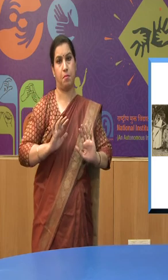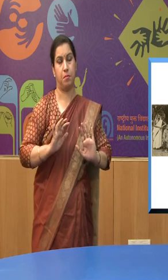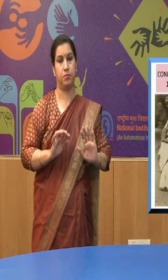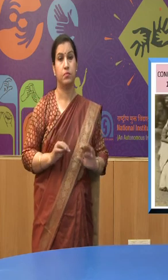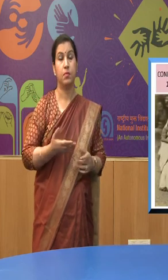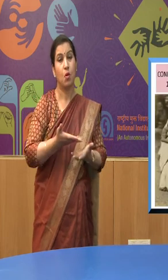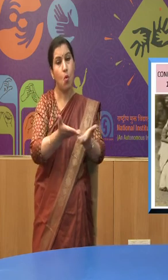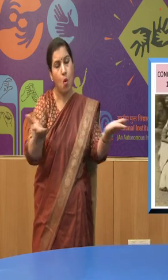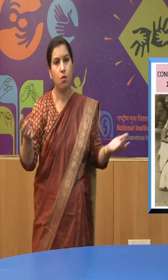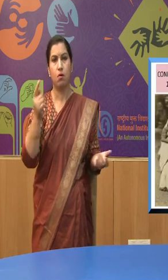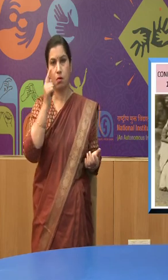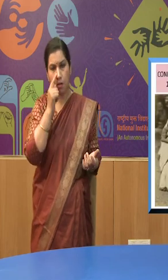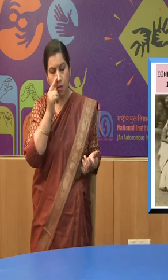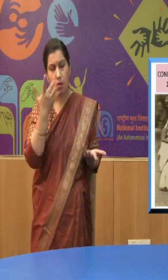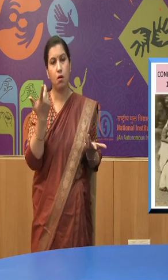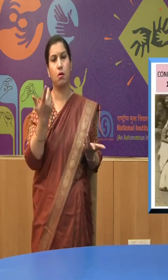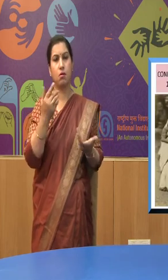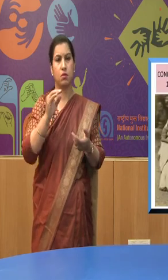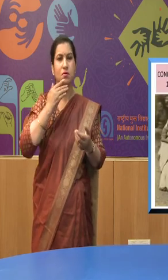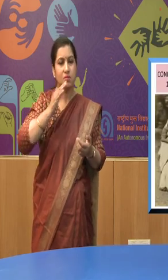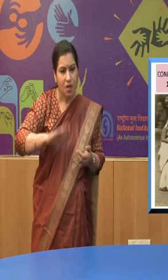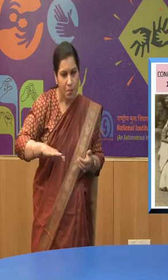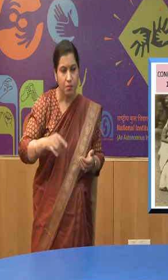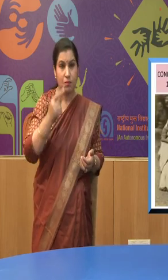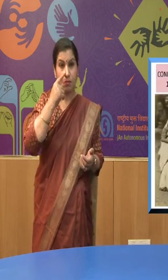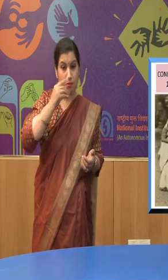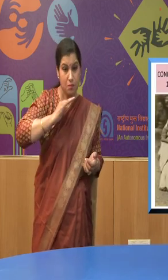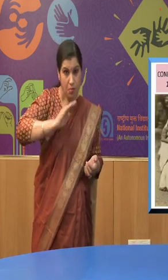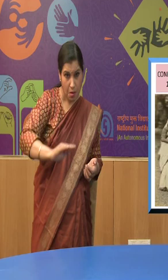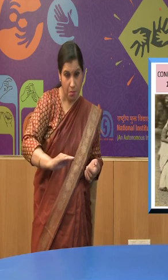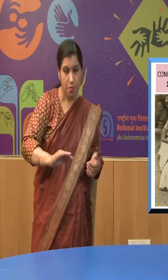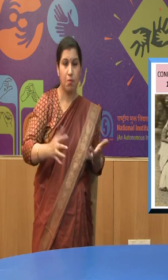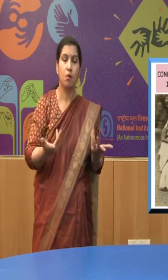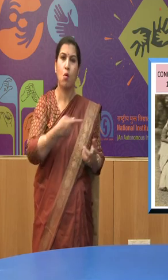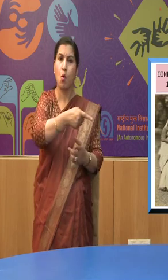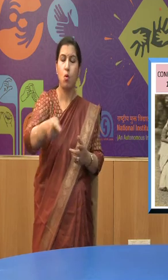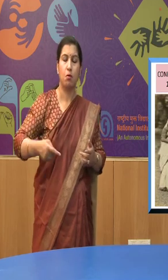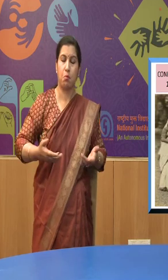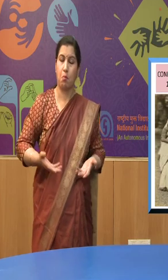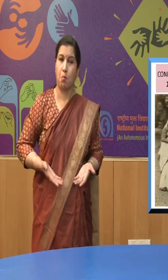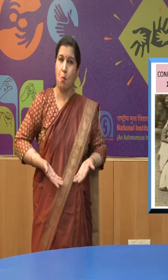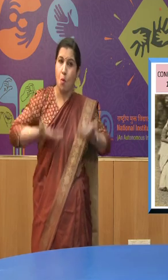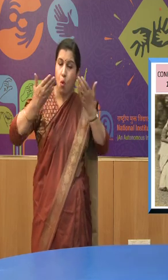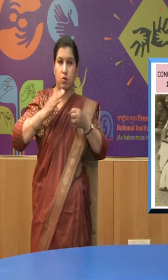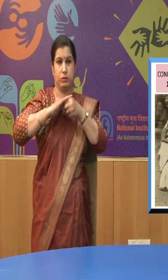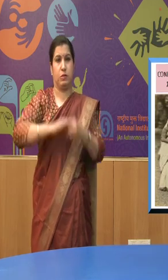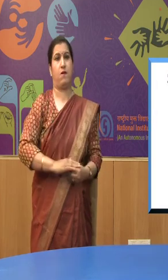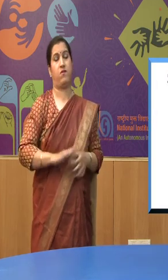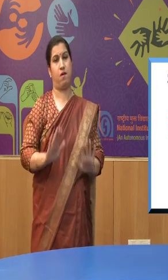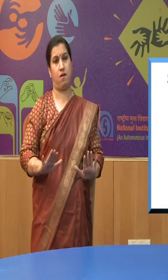The condition of girls and women was really bad during those days, as